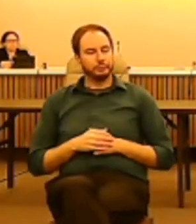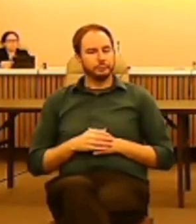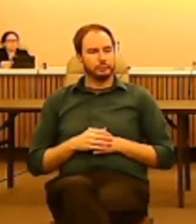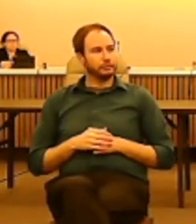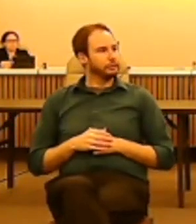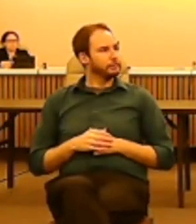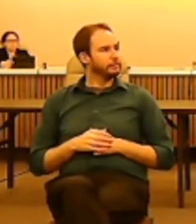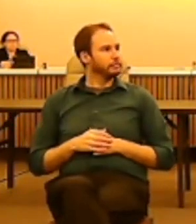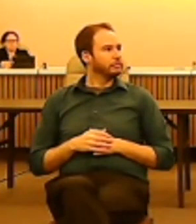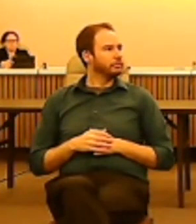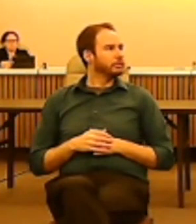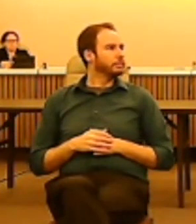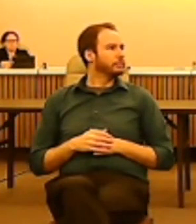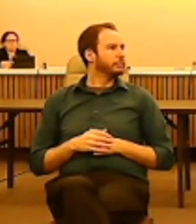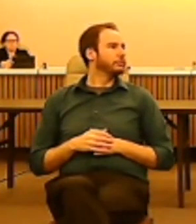Yeah.